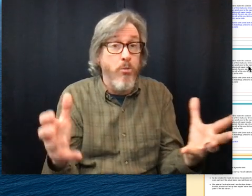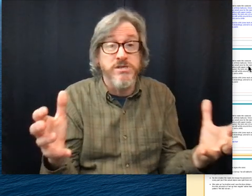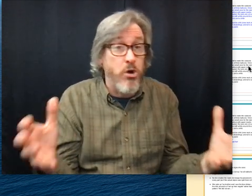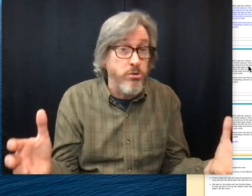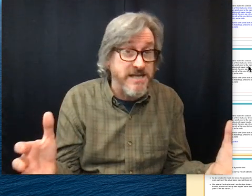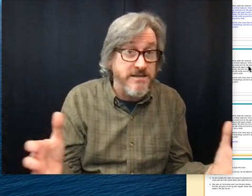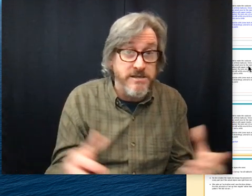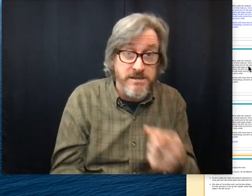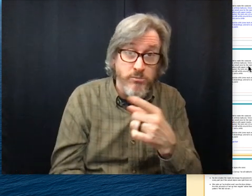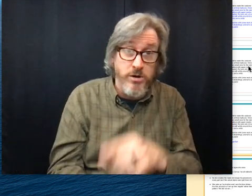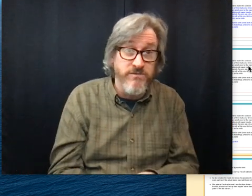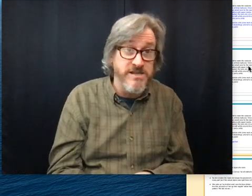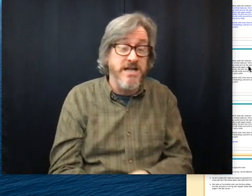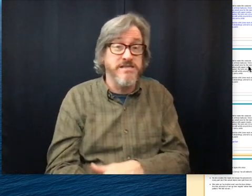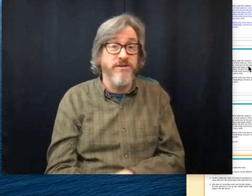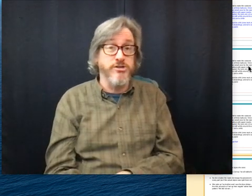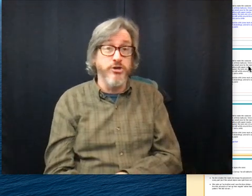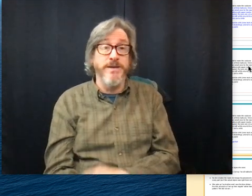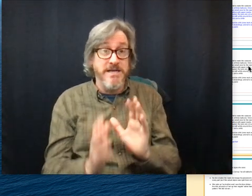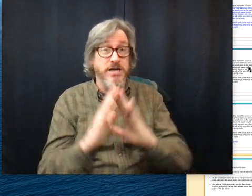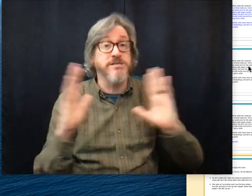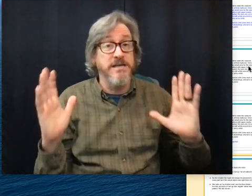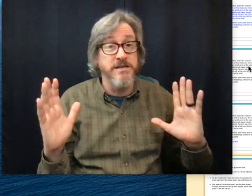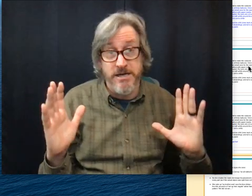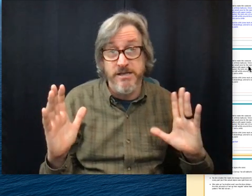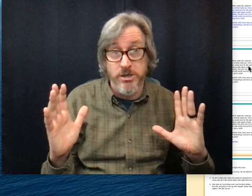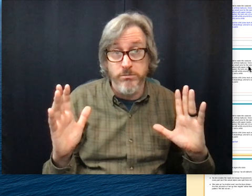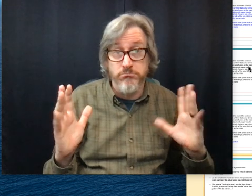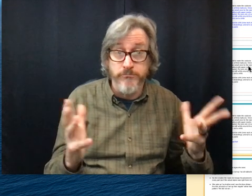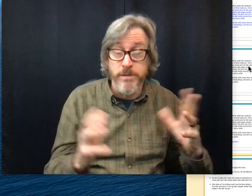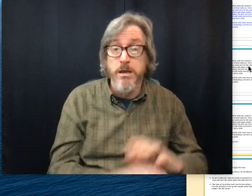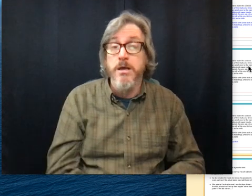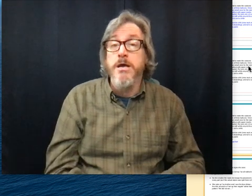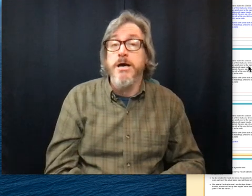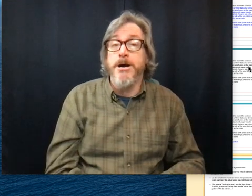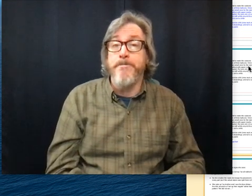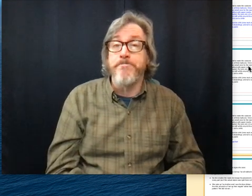that's almost a whole sentence. One of these classifiers could be an entire sentence on its own.